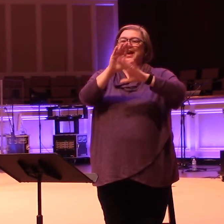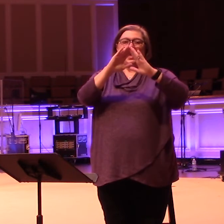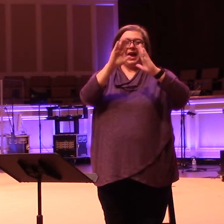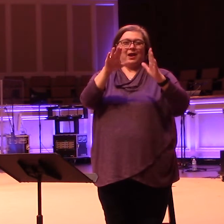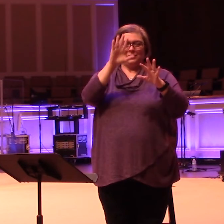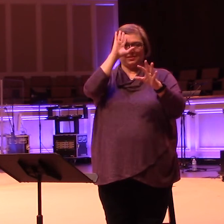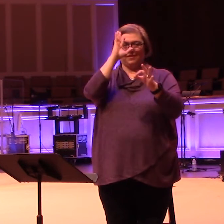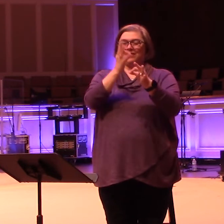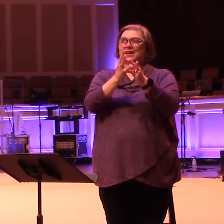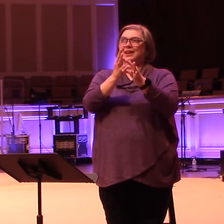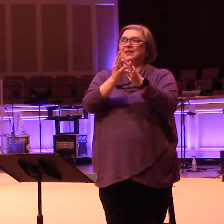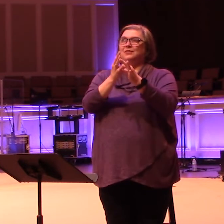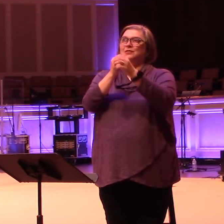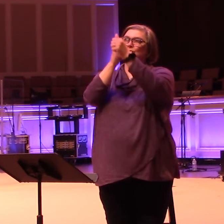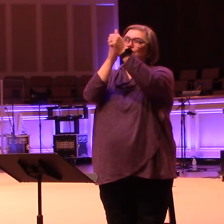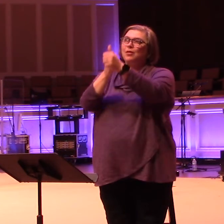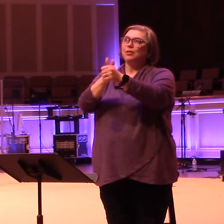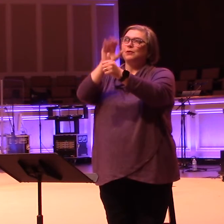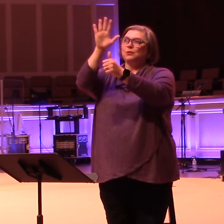according to your wisdom.